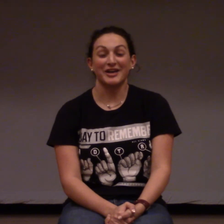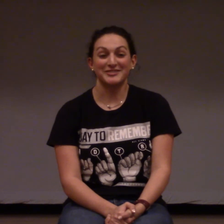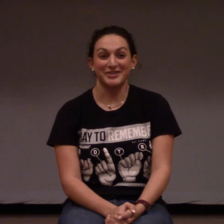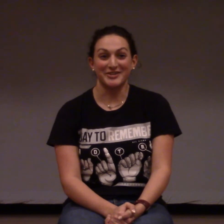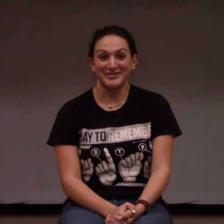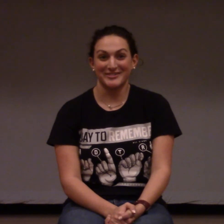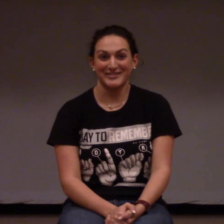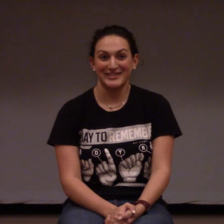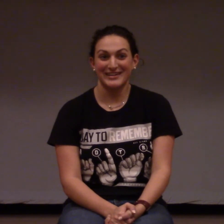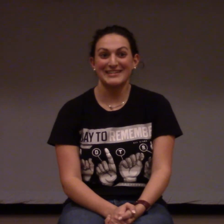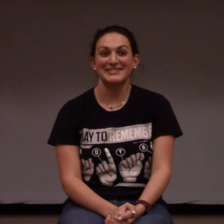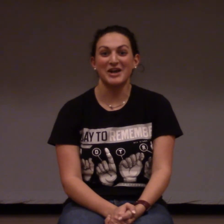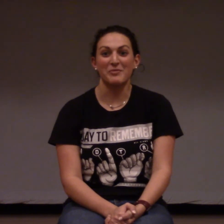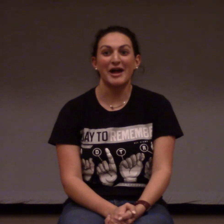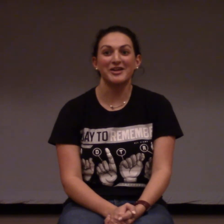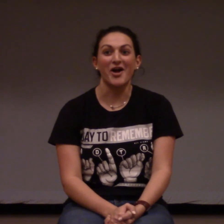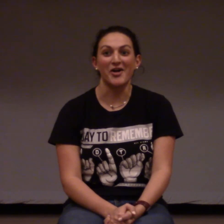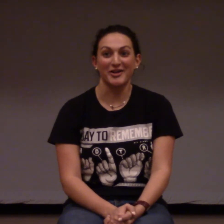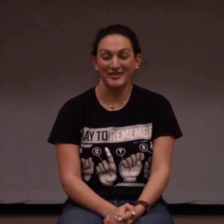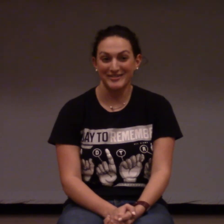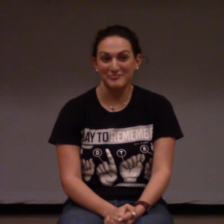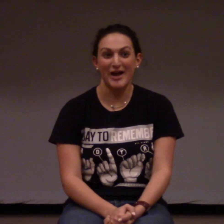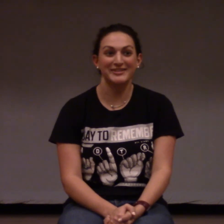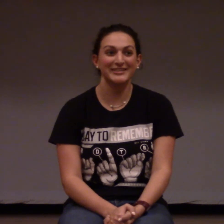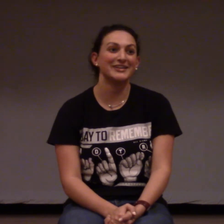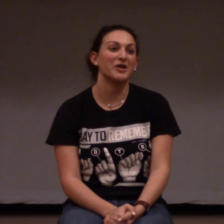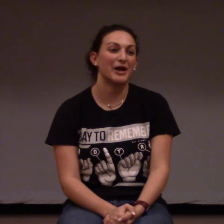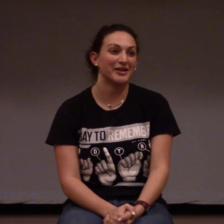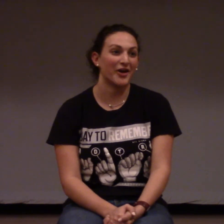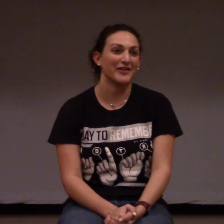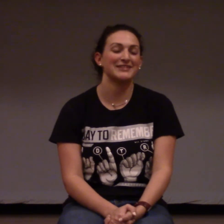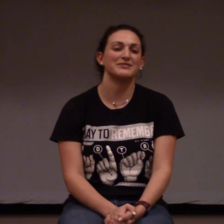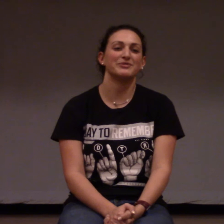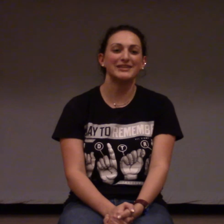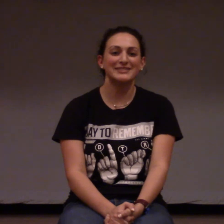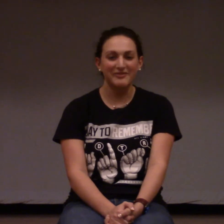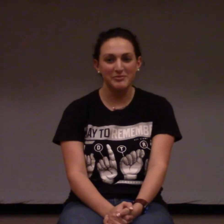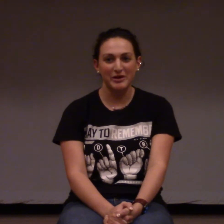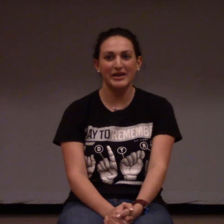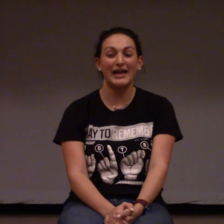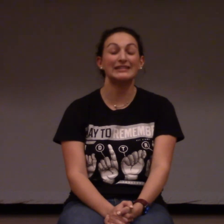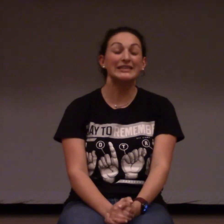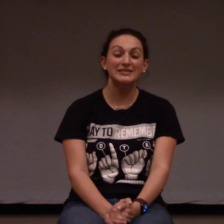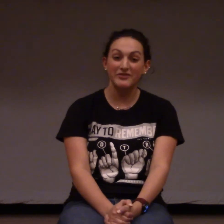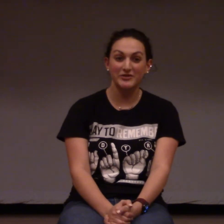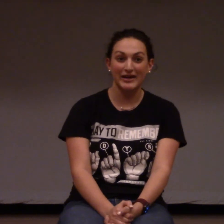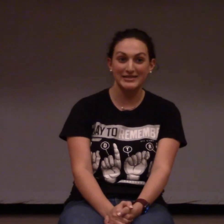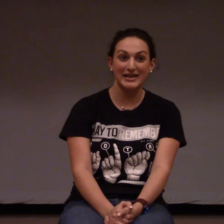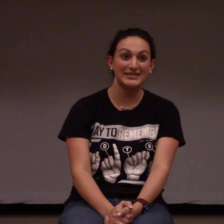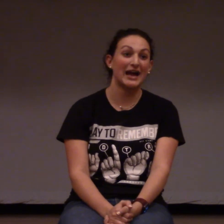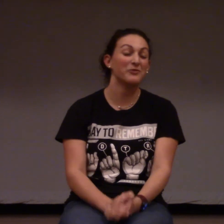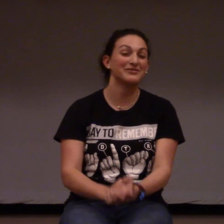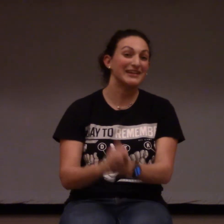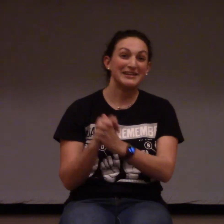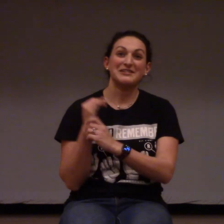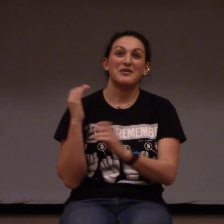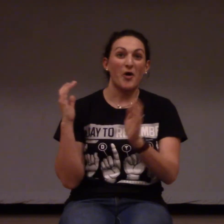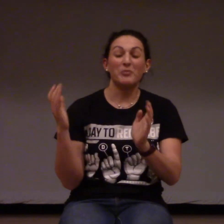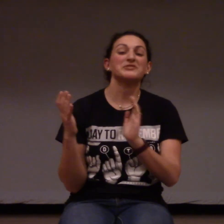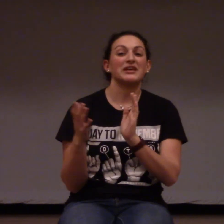Rochester. Oh, I was gonna It's say in our Buffalo. backyard, practically in our backyard. That is the biggest deaf community, at least of the United States. I would almost say the